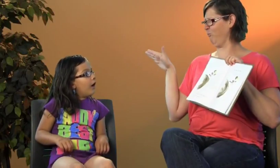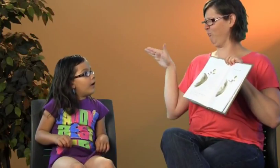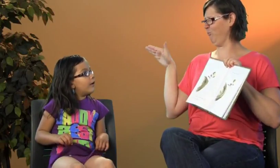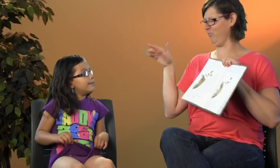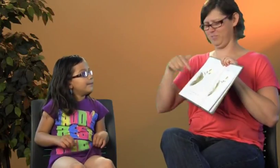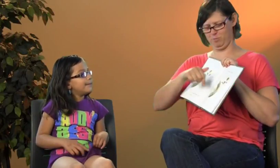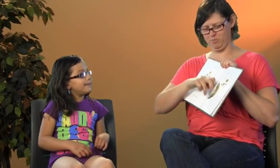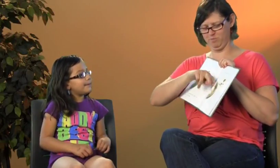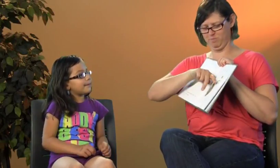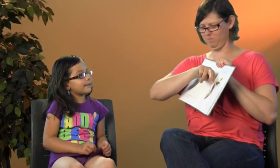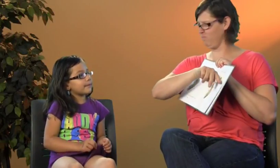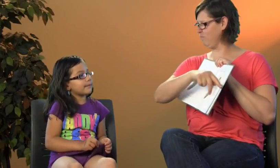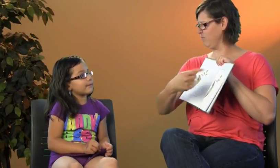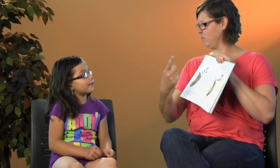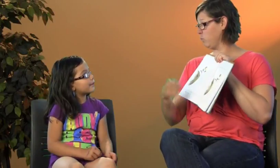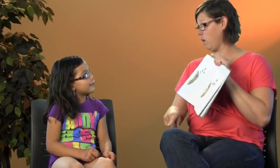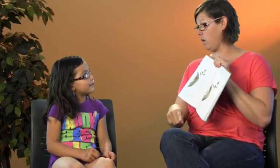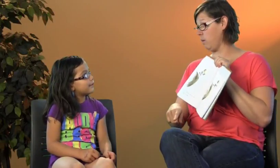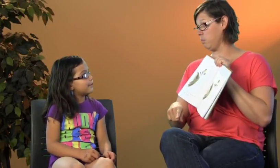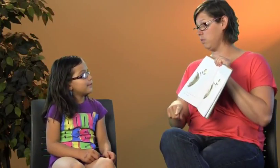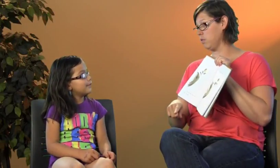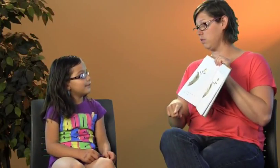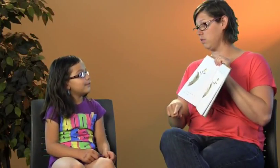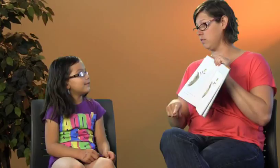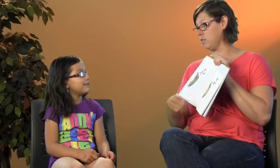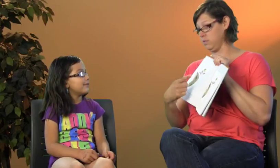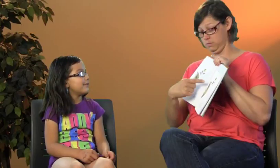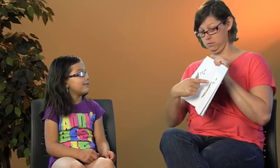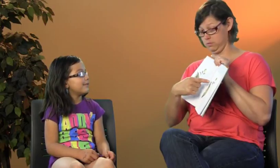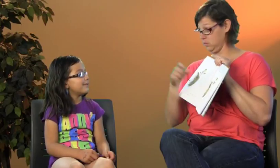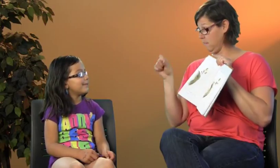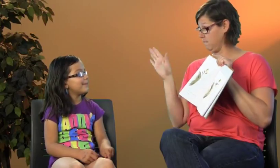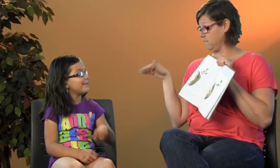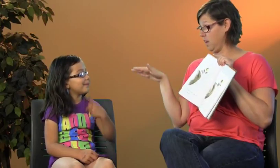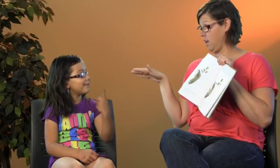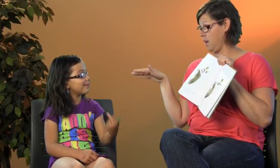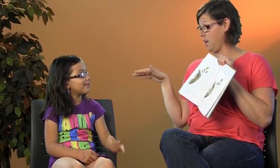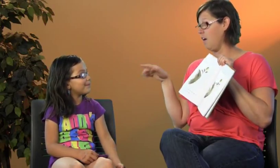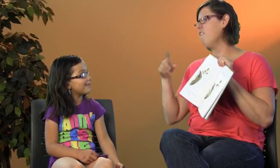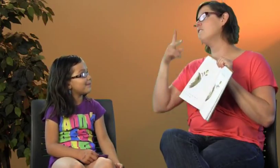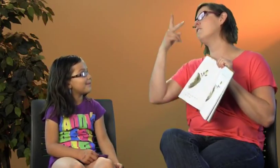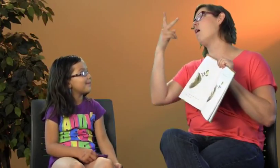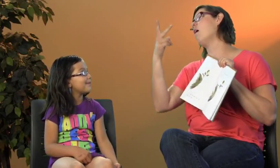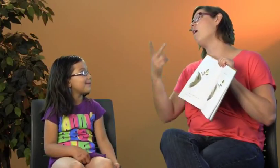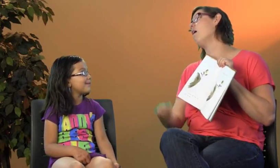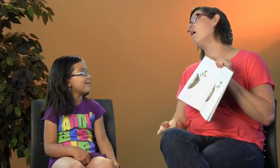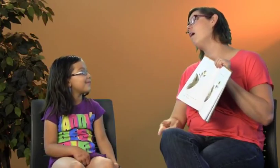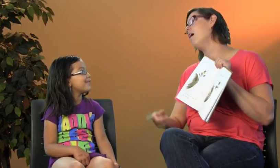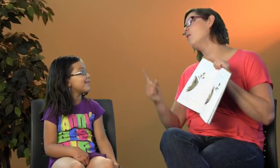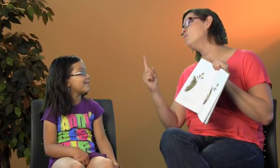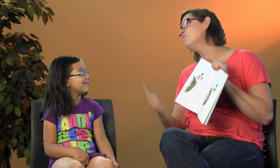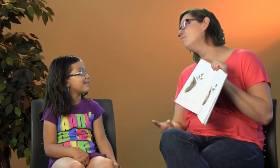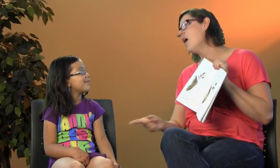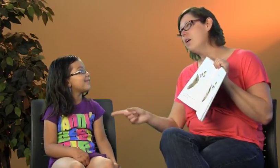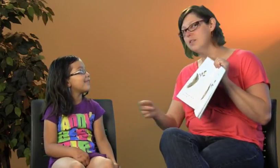See the birdie walking out on the limb? What do think is going to happen? What do you think? Are they going to fly away? They're going to fall.